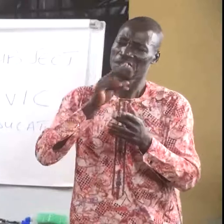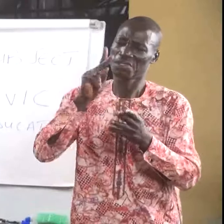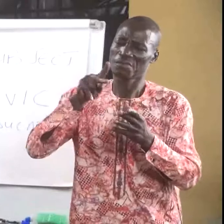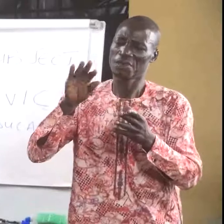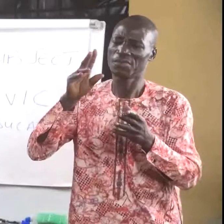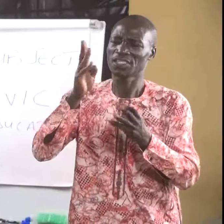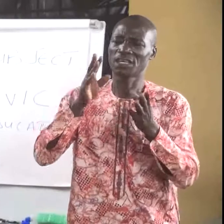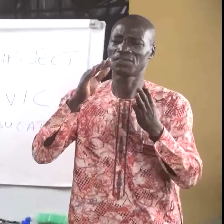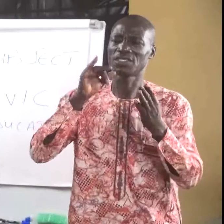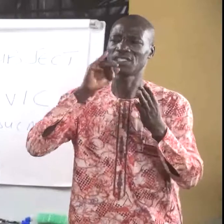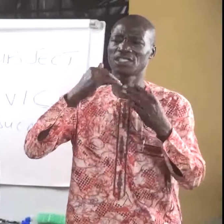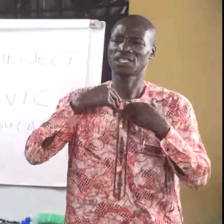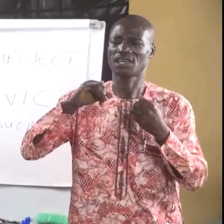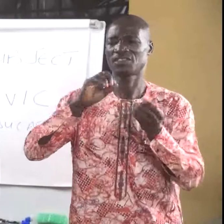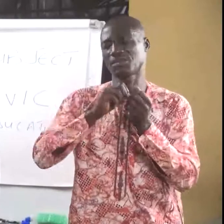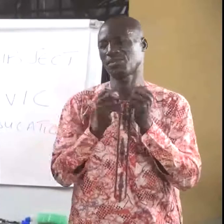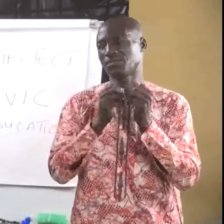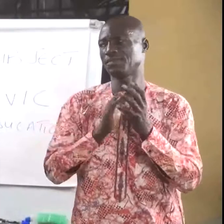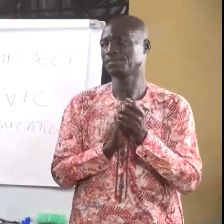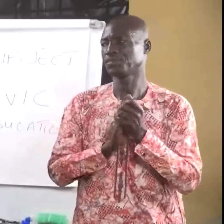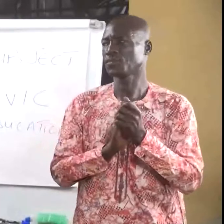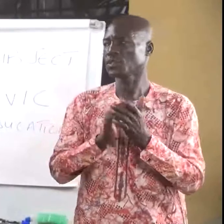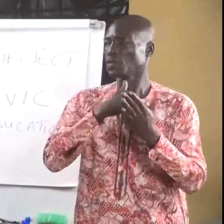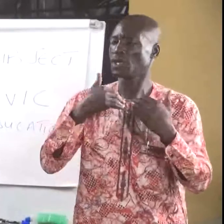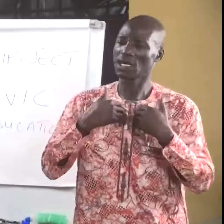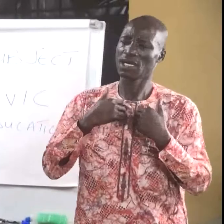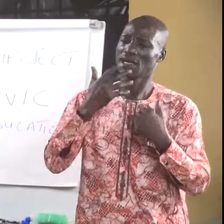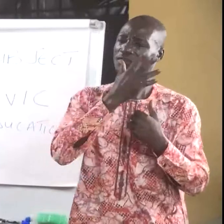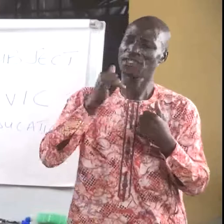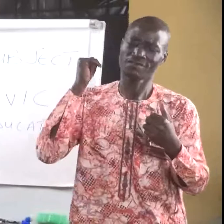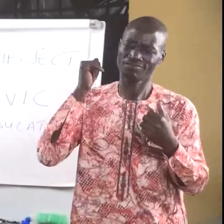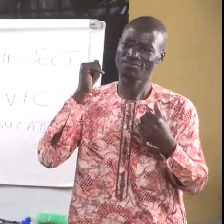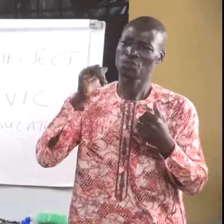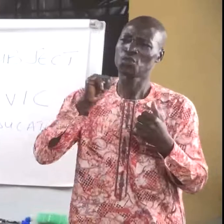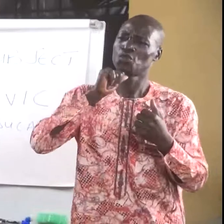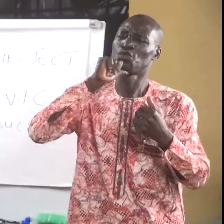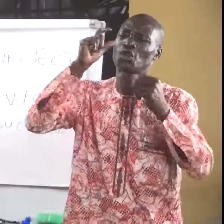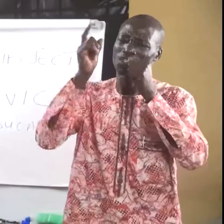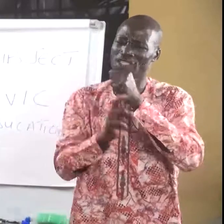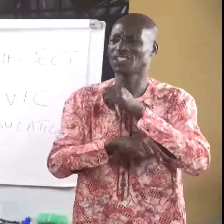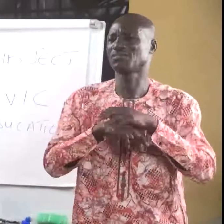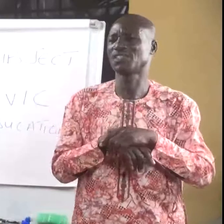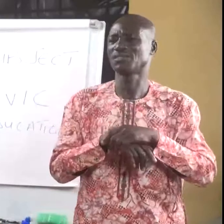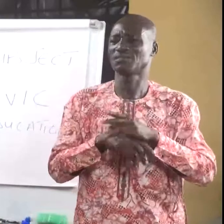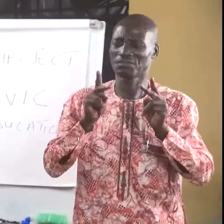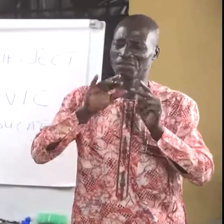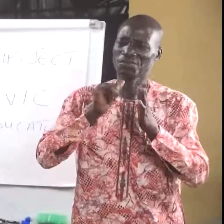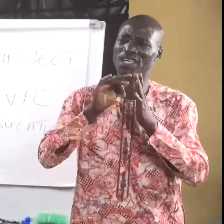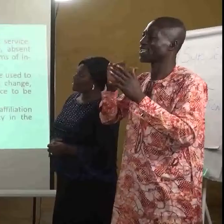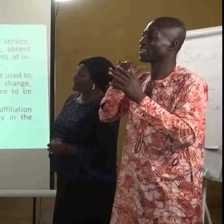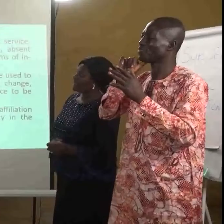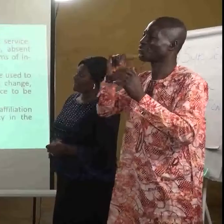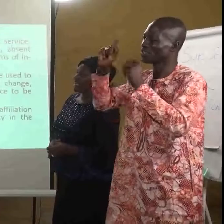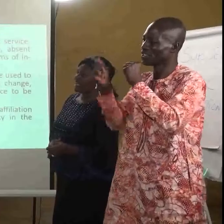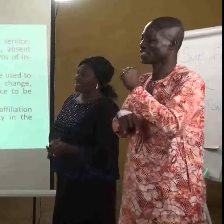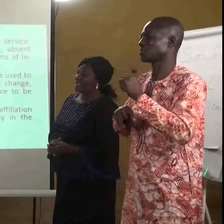also is a problem. We also look at indiscipline. We said some of the